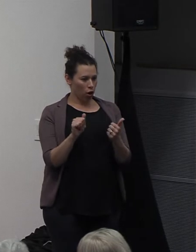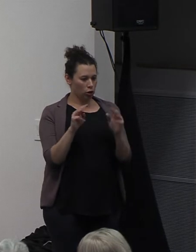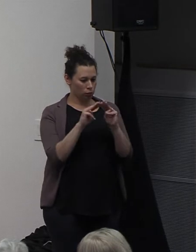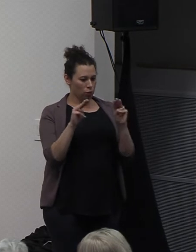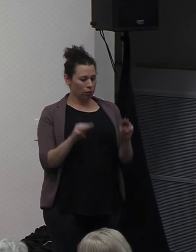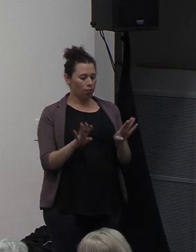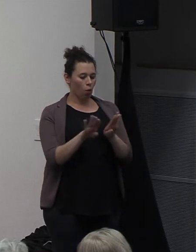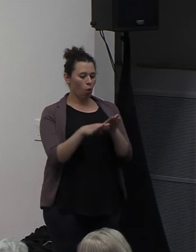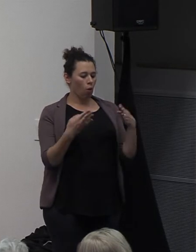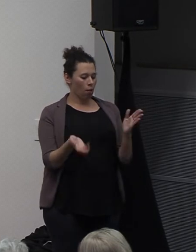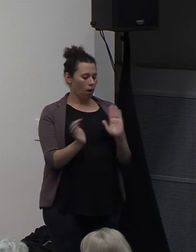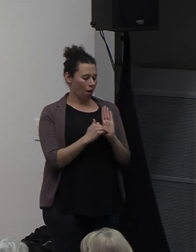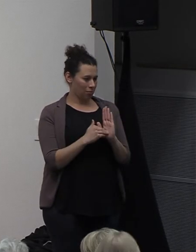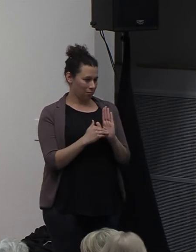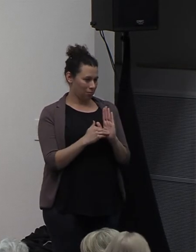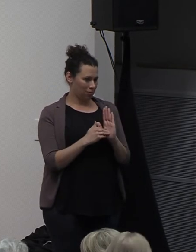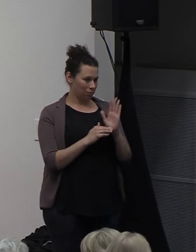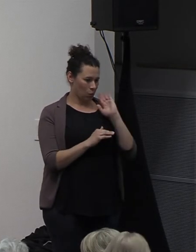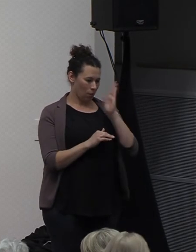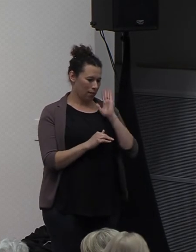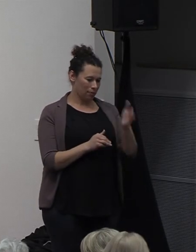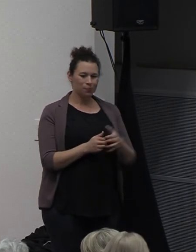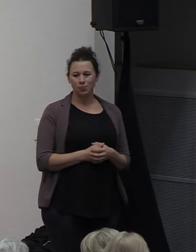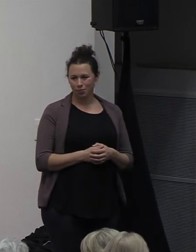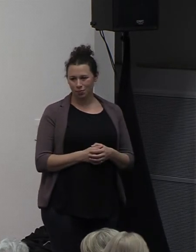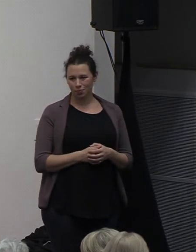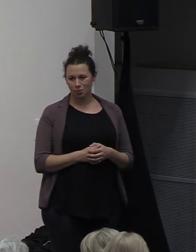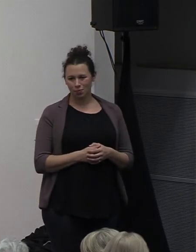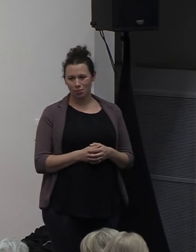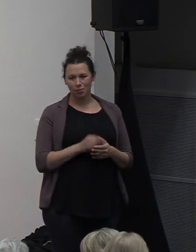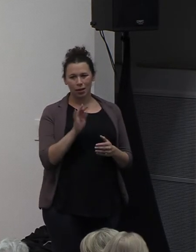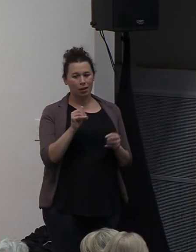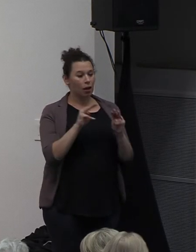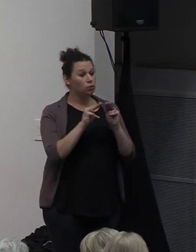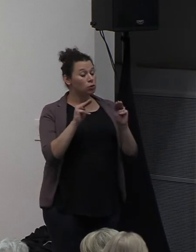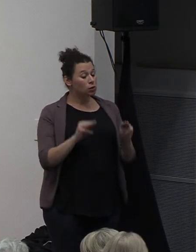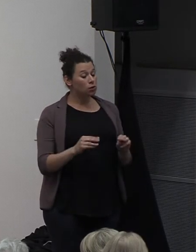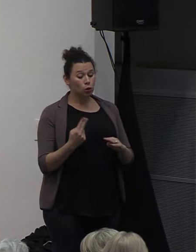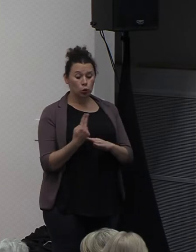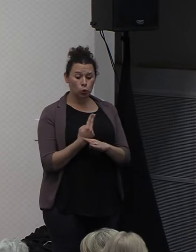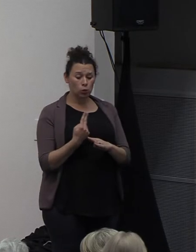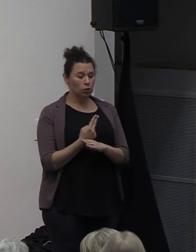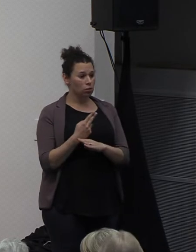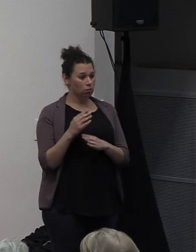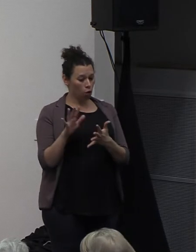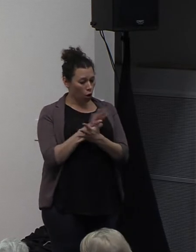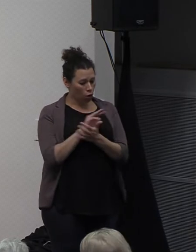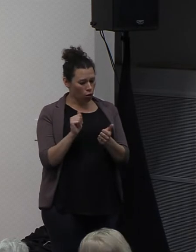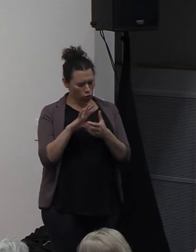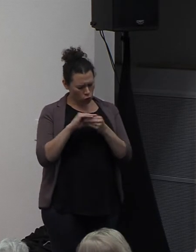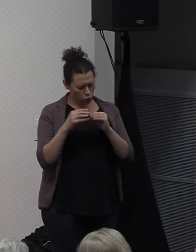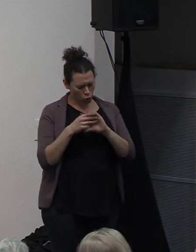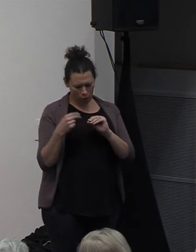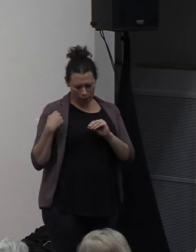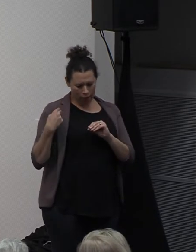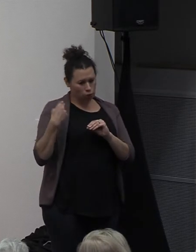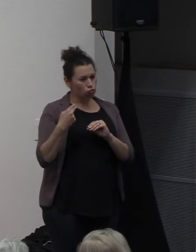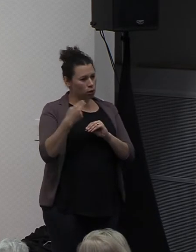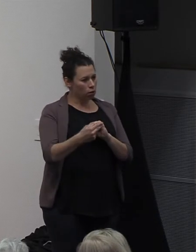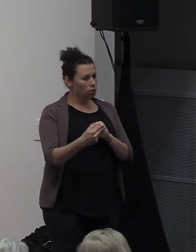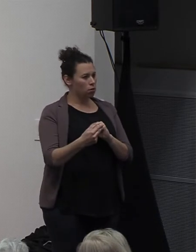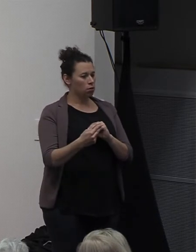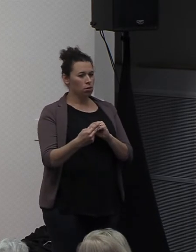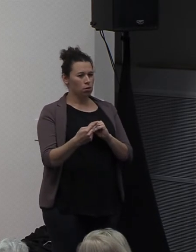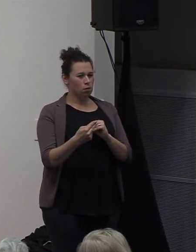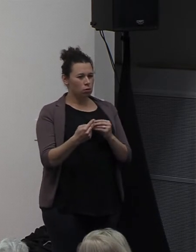again open its doors to the public. This museum that uses the history of the Holocaust to reject hatred,